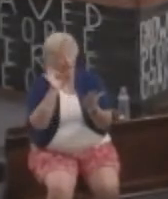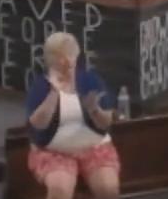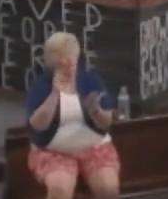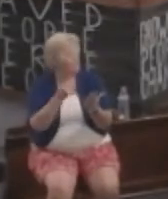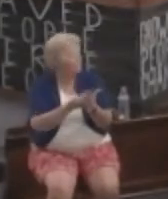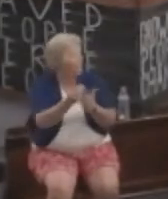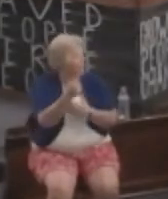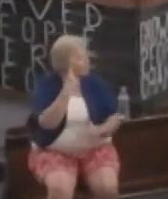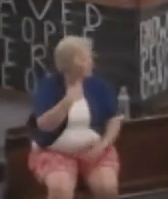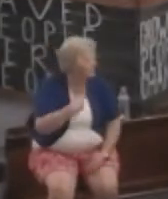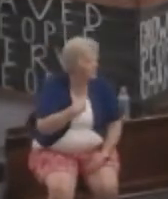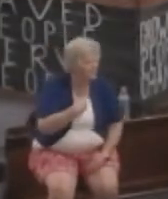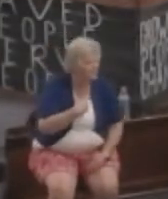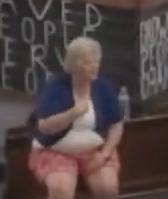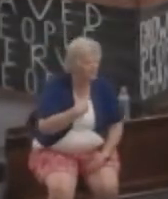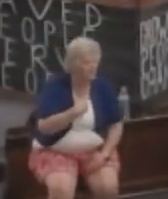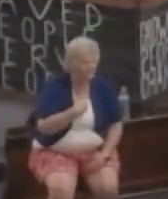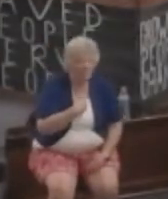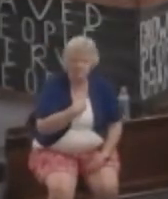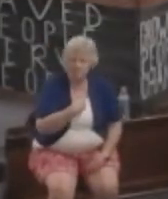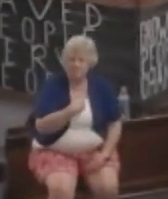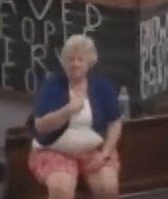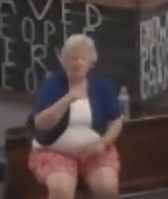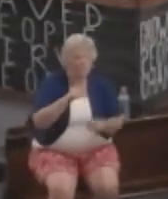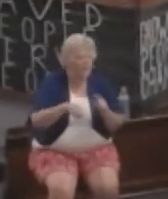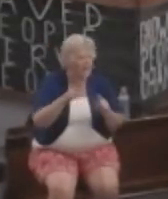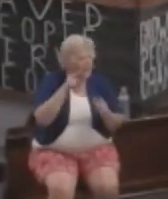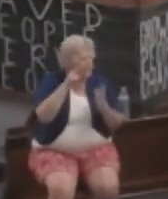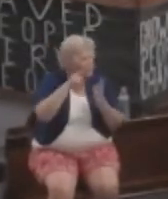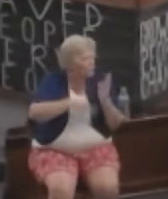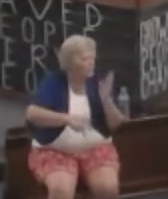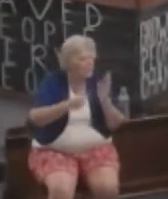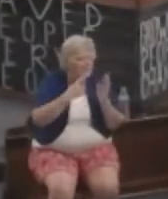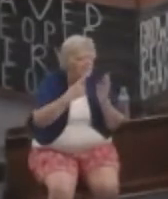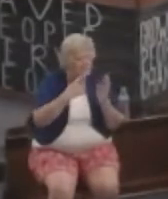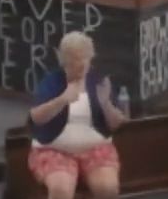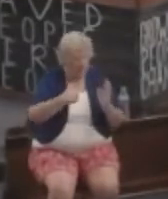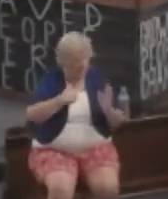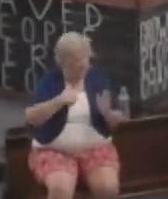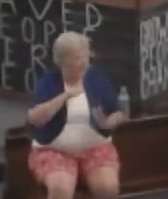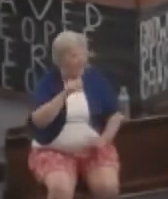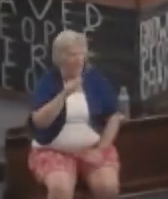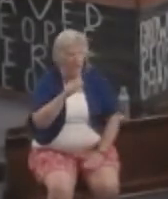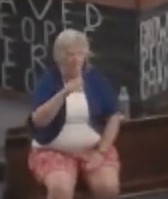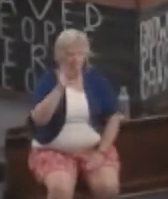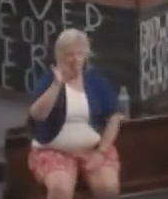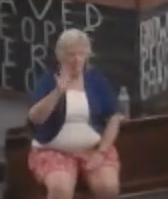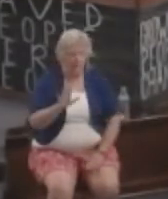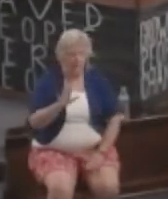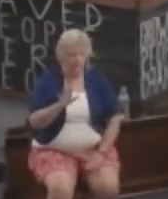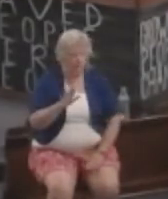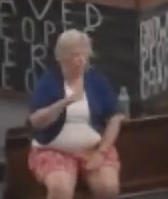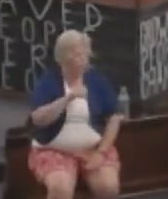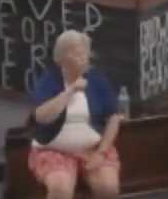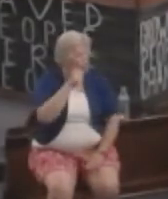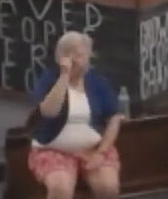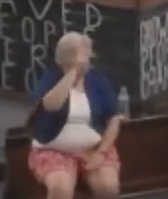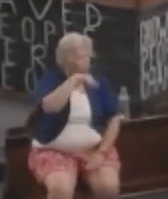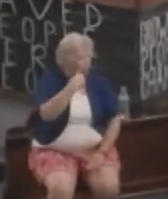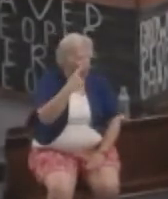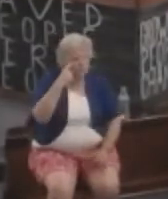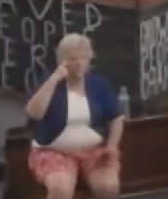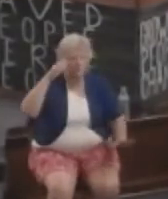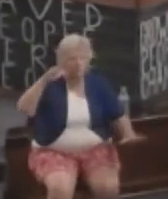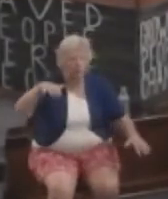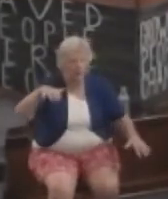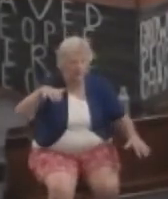for me. And if you can't read it, it says, "I am a pastor. Don't look so surprised."